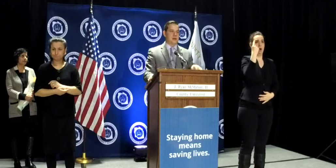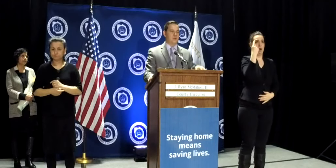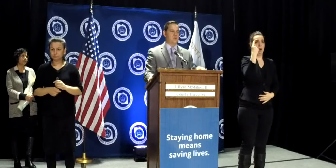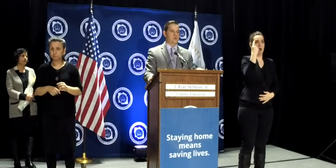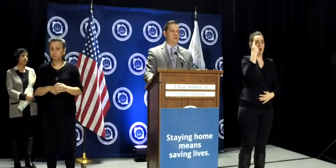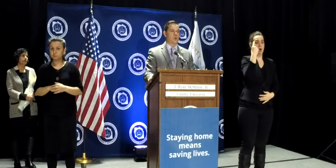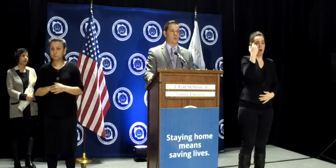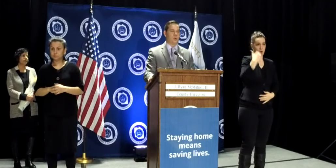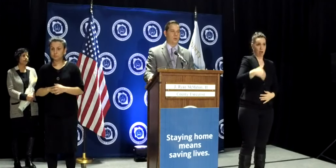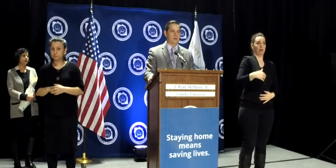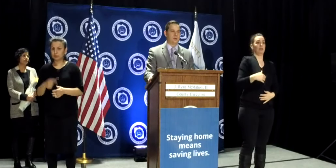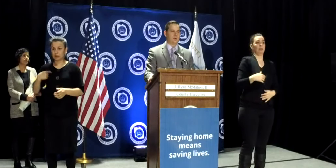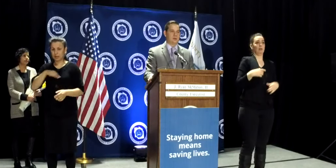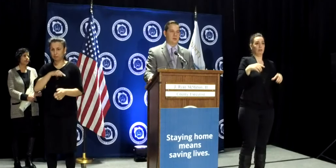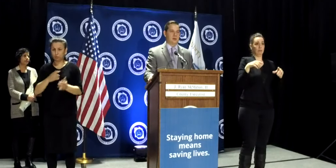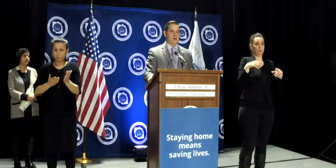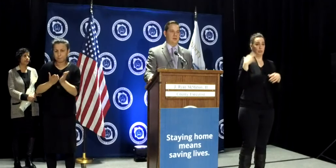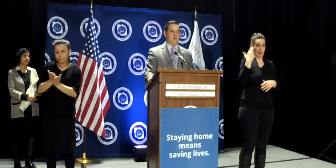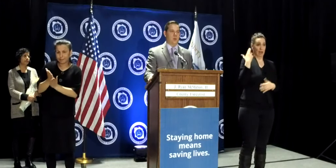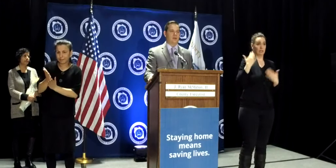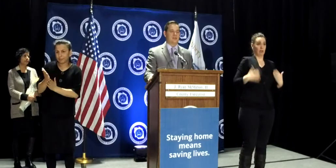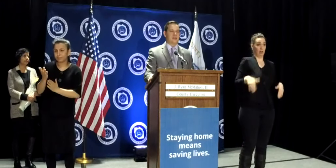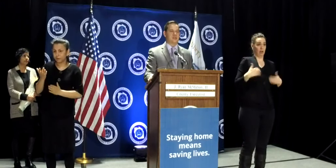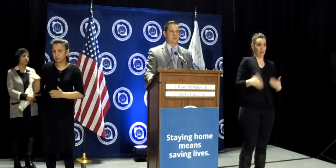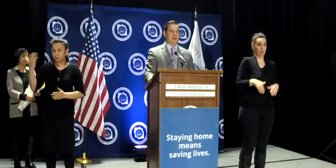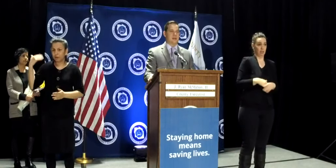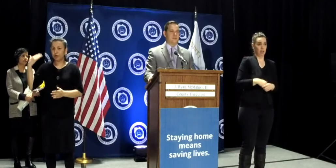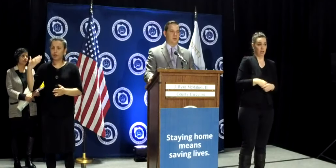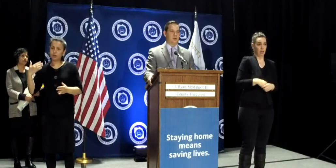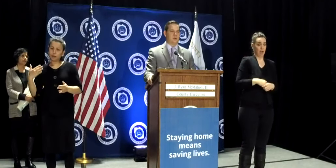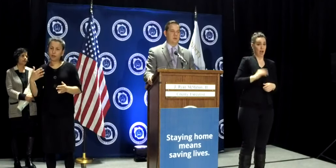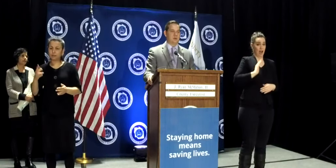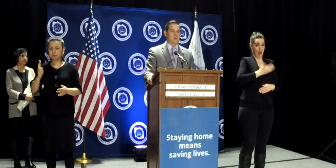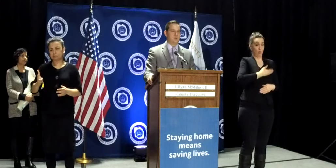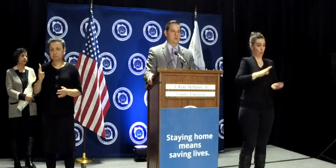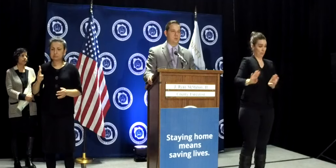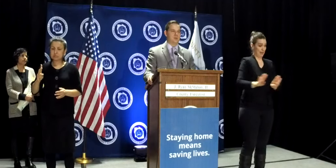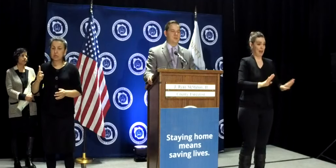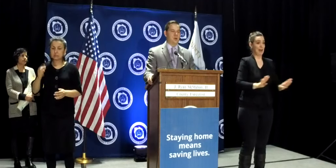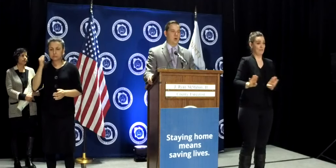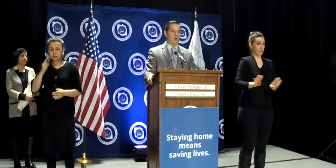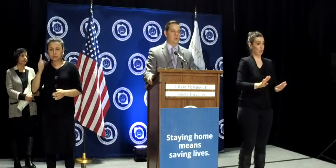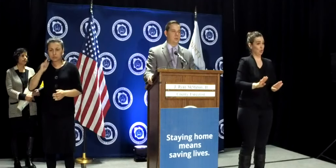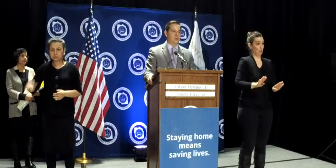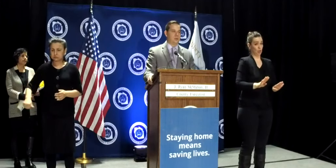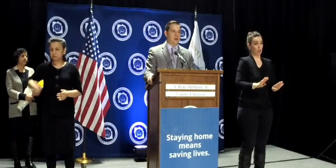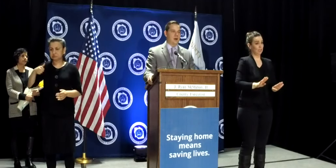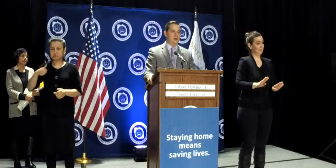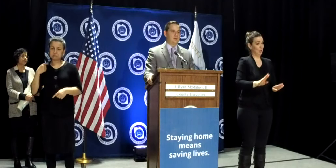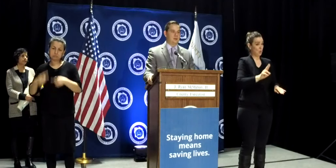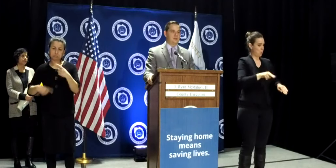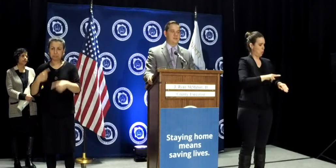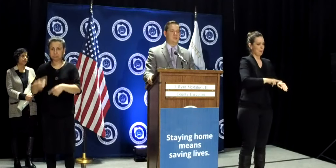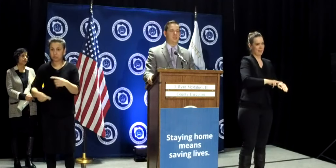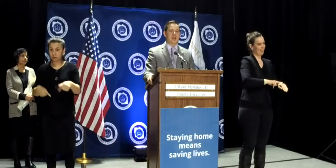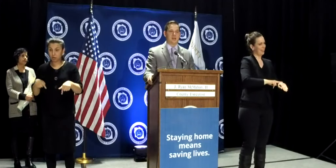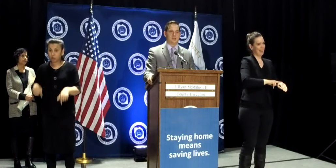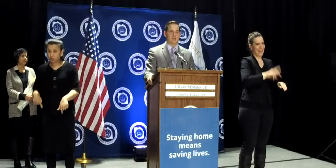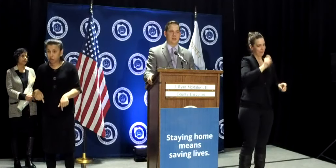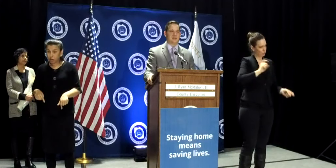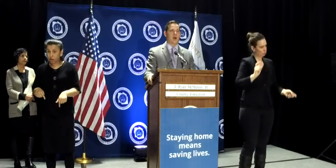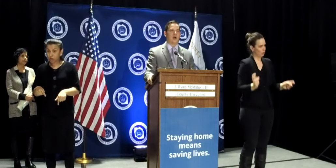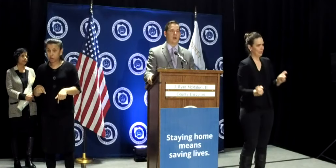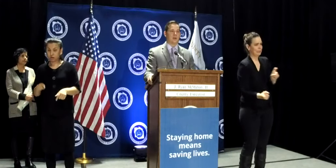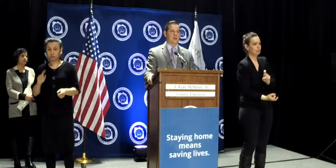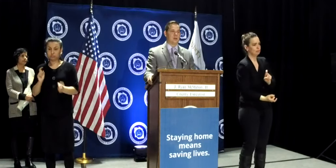behavior that was normal and well-intentioned behavior weeks ago needs to